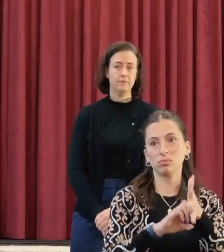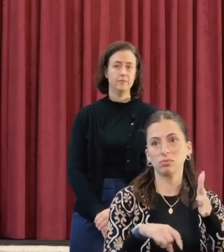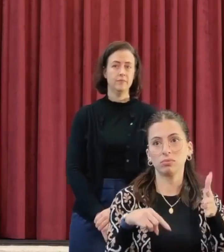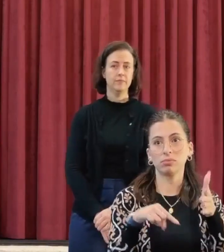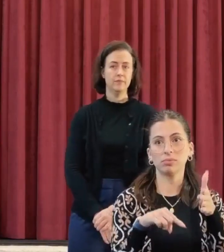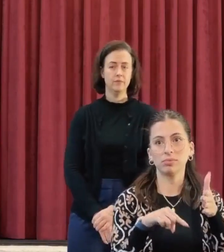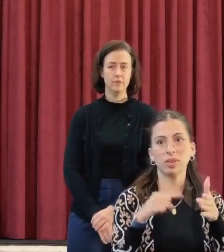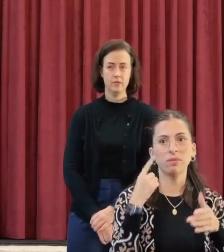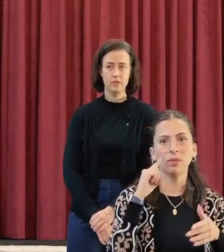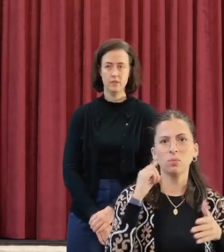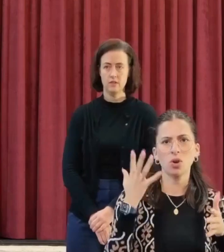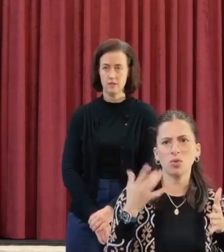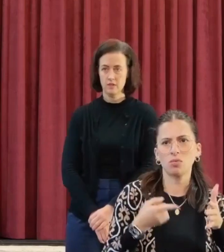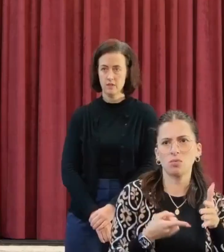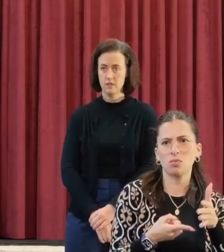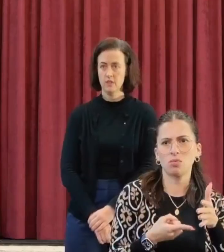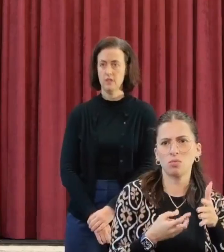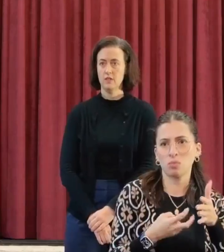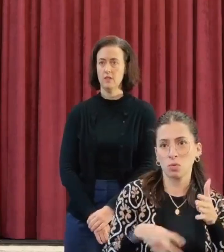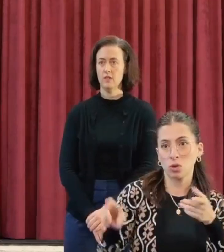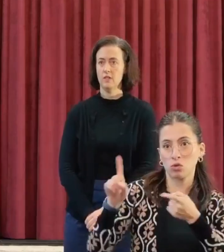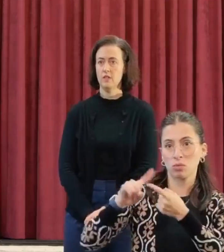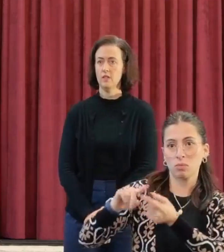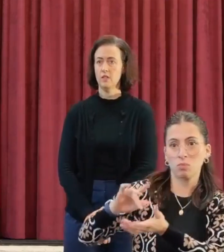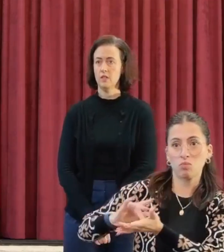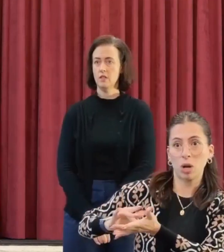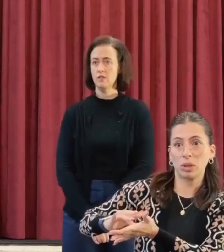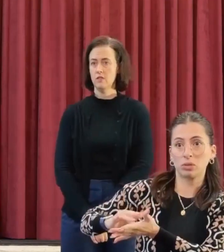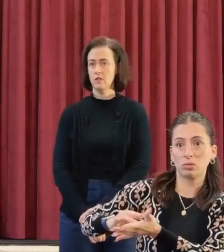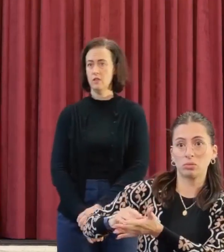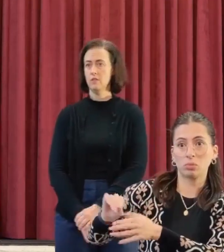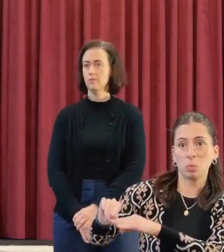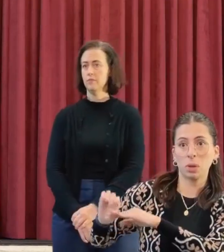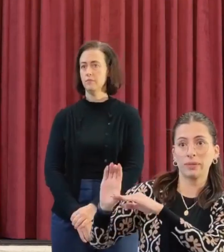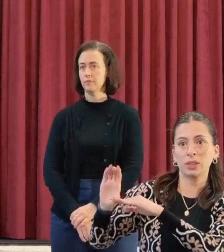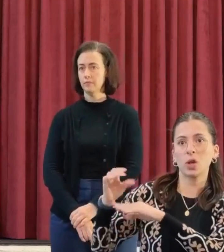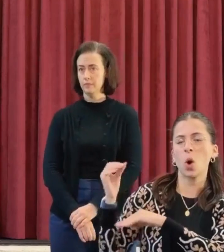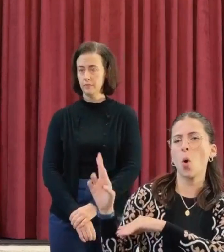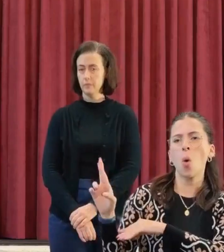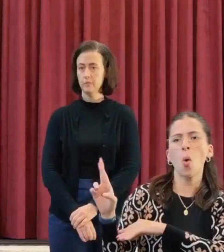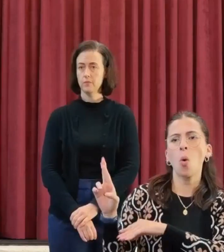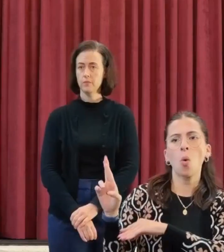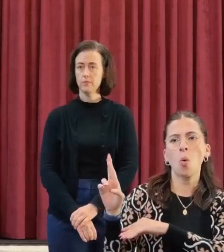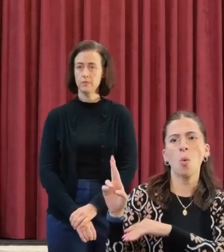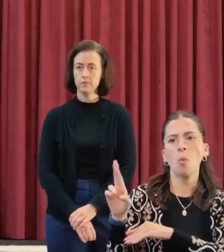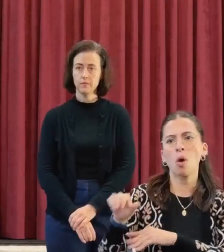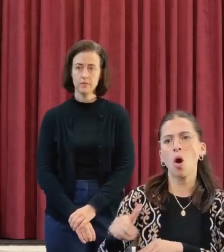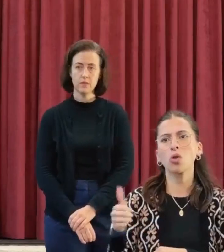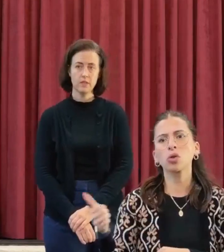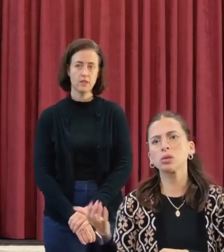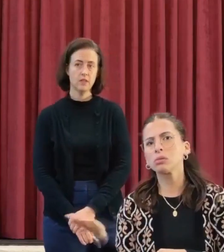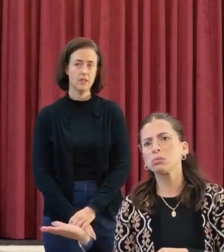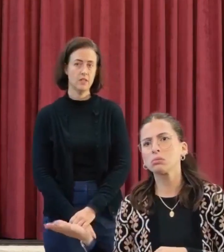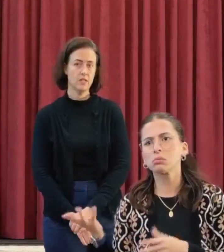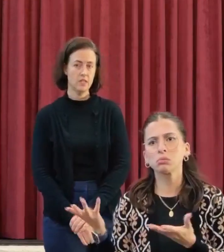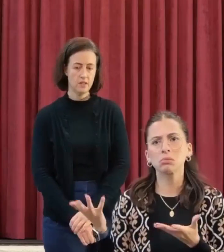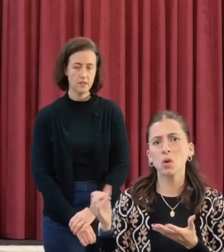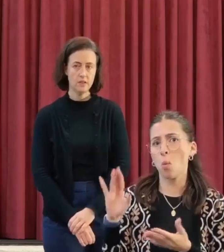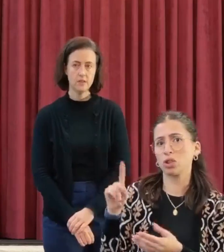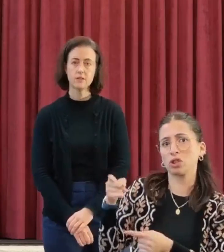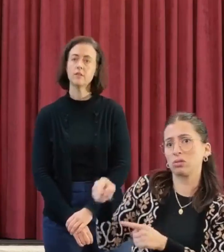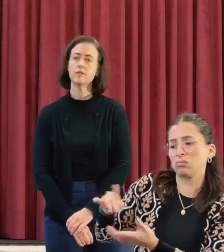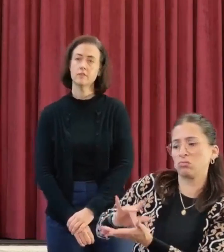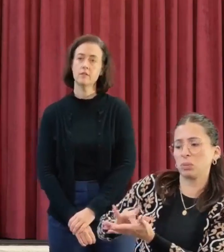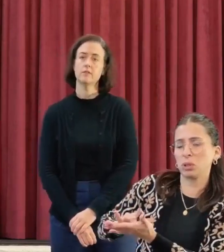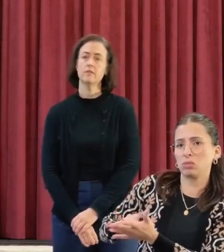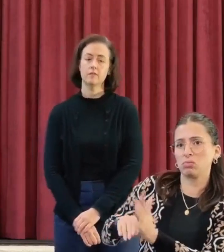The $202 deductions for, what is that for? Does that transfer to increase the other?